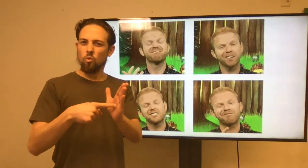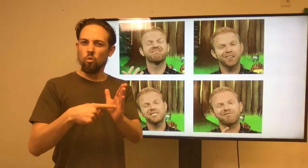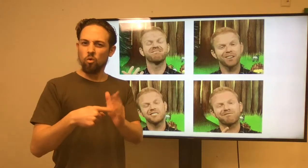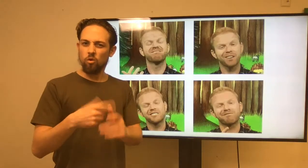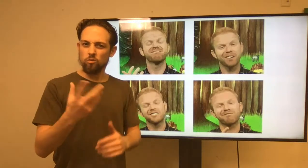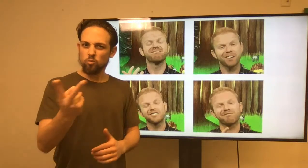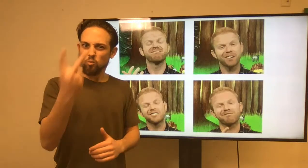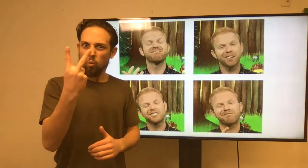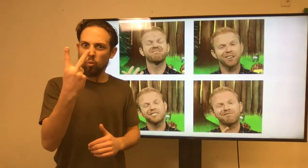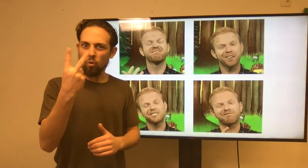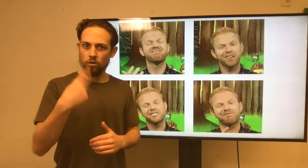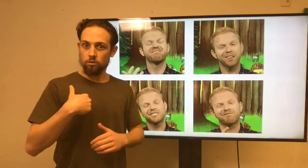three.